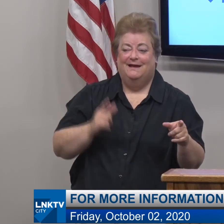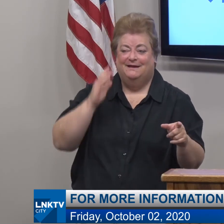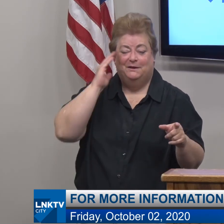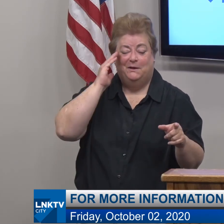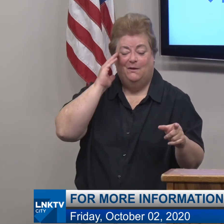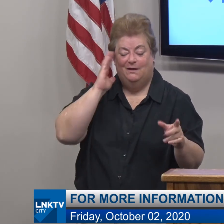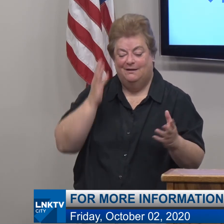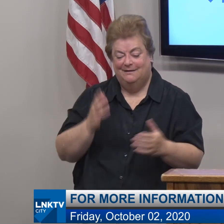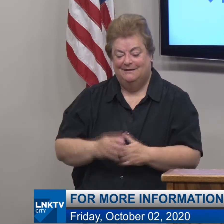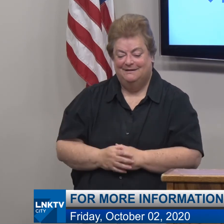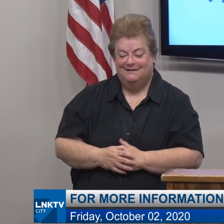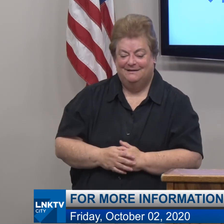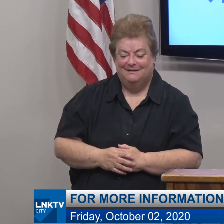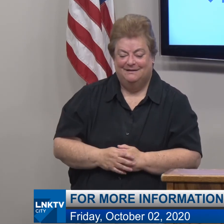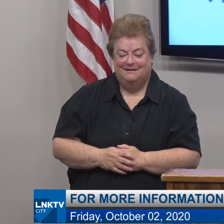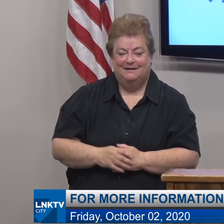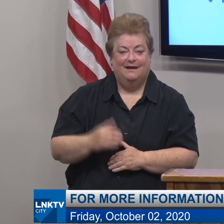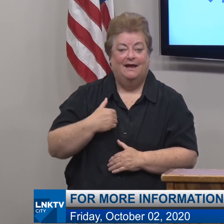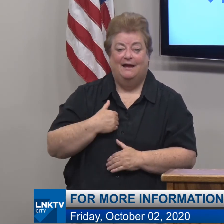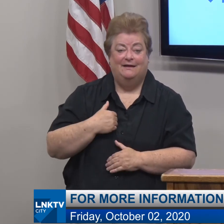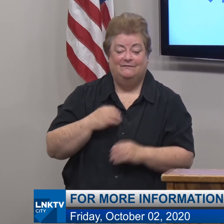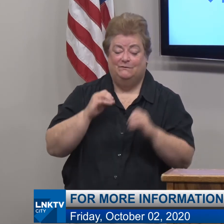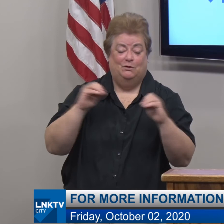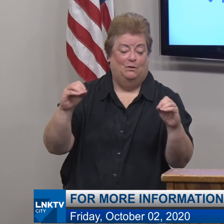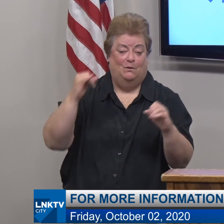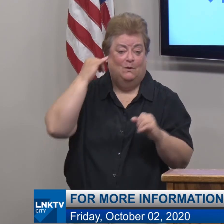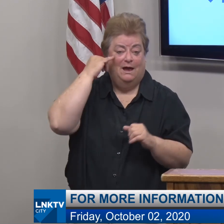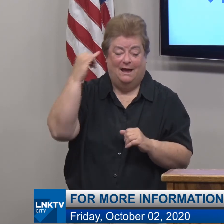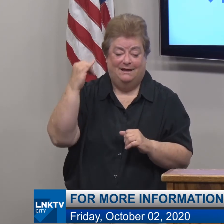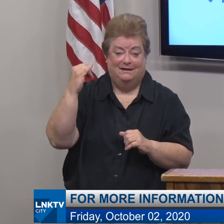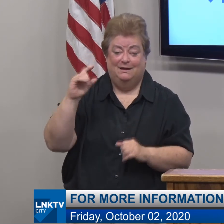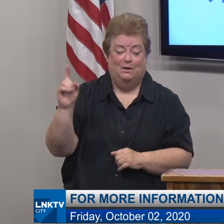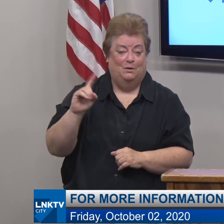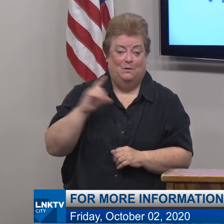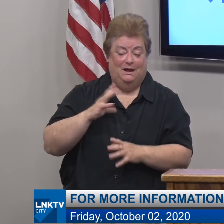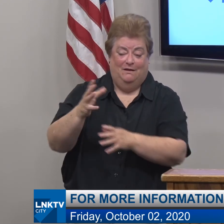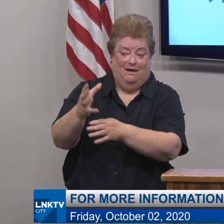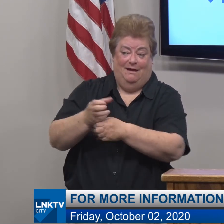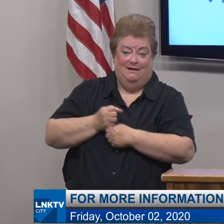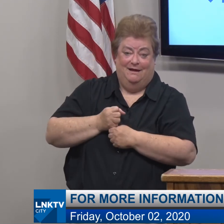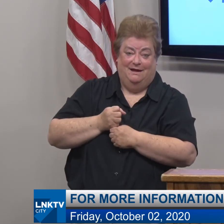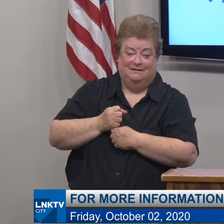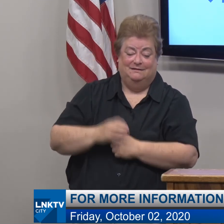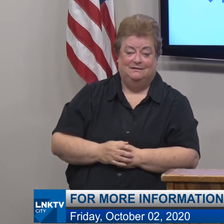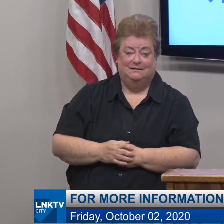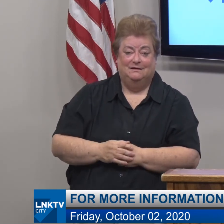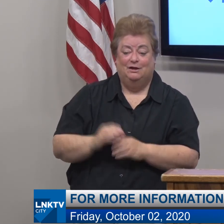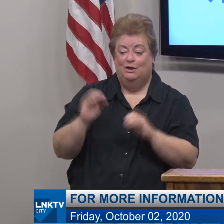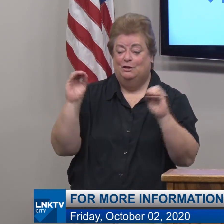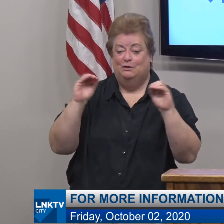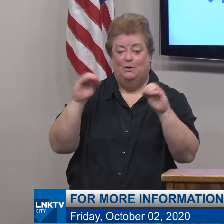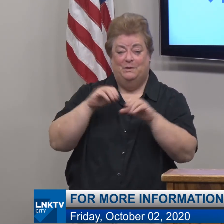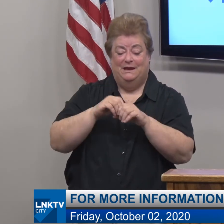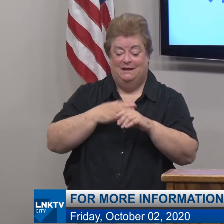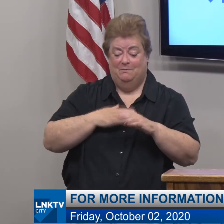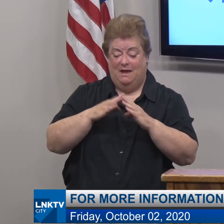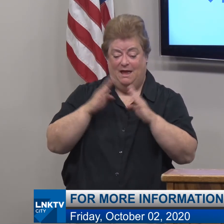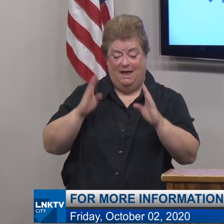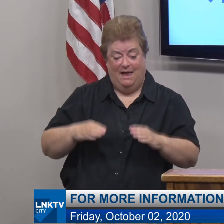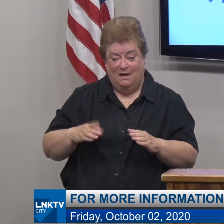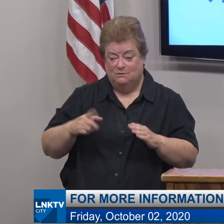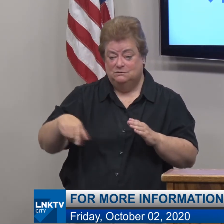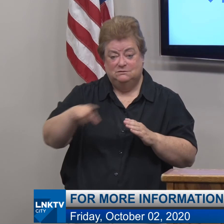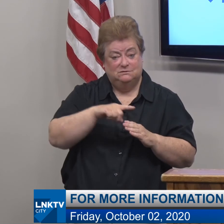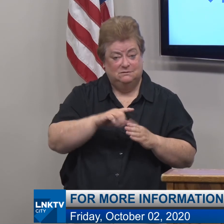I have no idea where I contracted it. Nobody in my household became